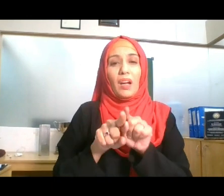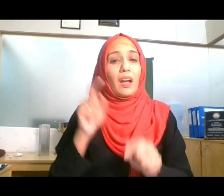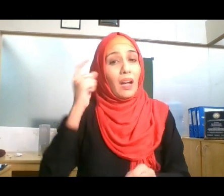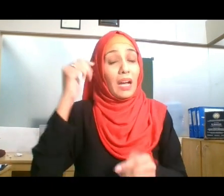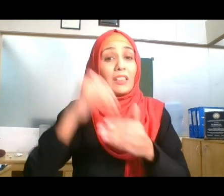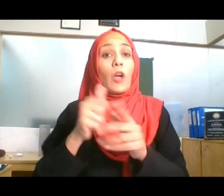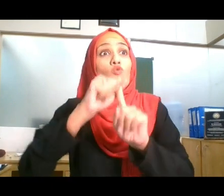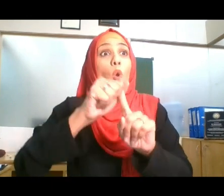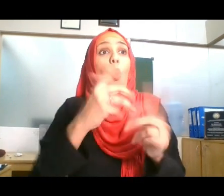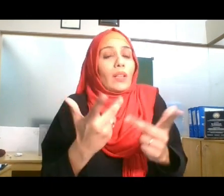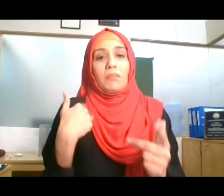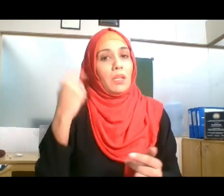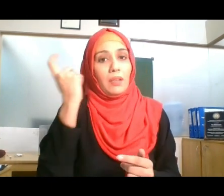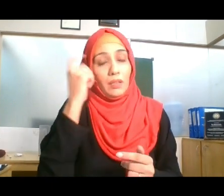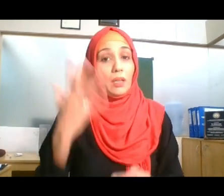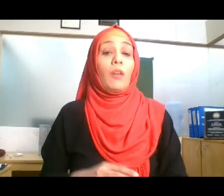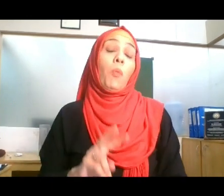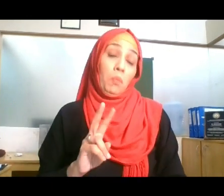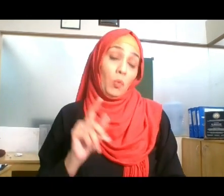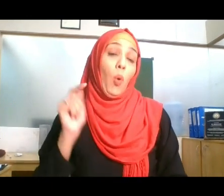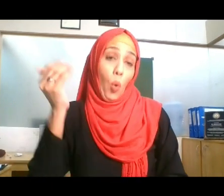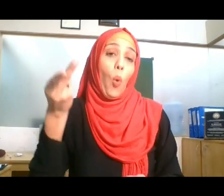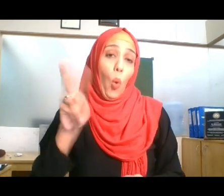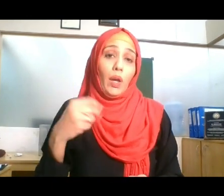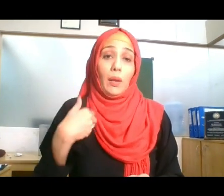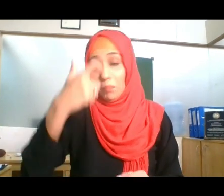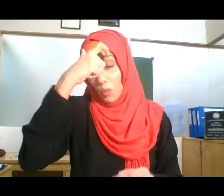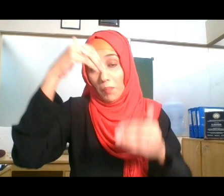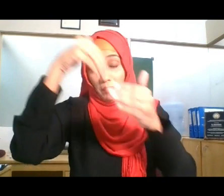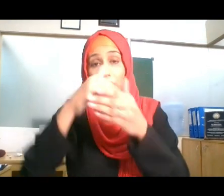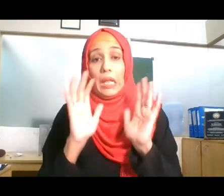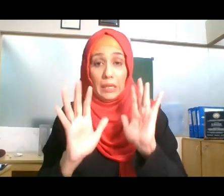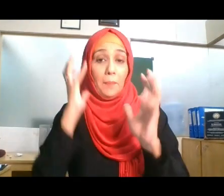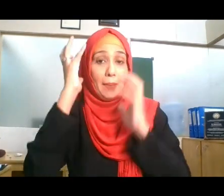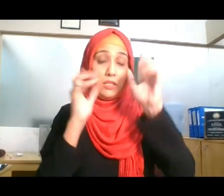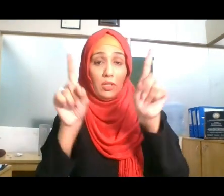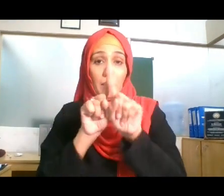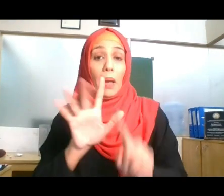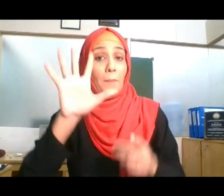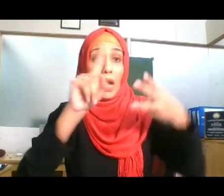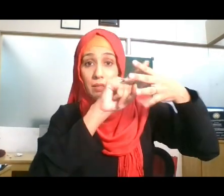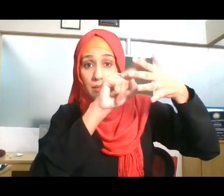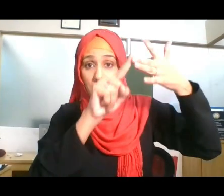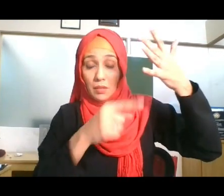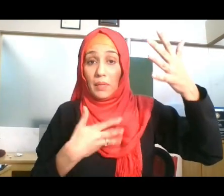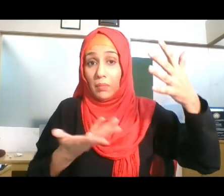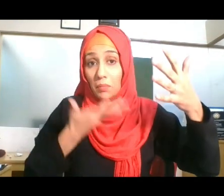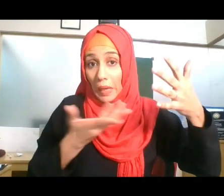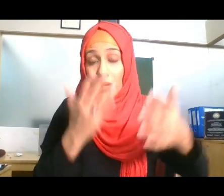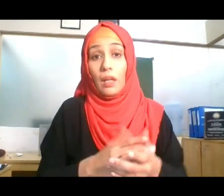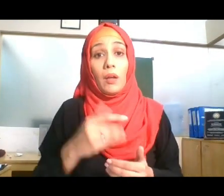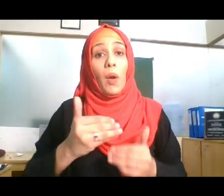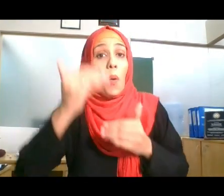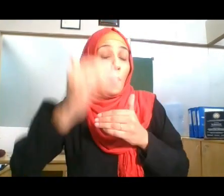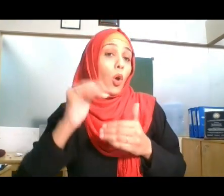demand. So I think that's another challenge that people face. So the five issues that we have identified or barriers to